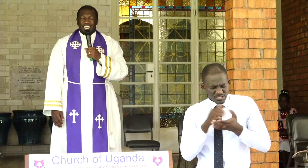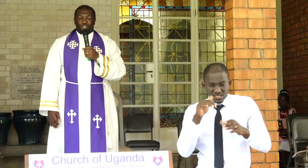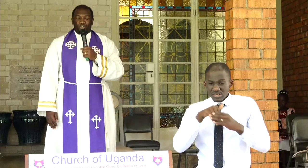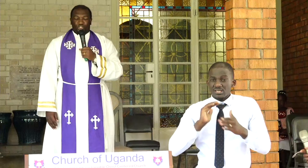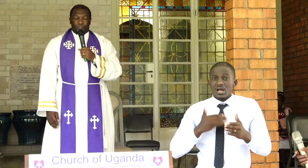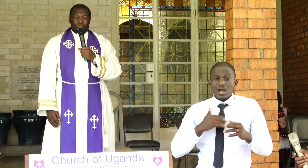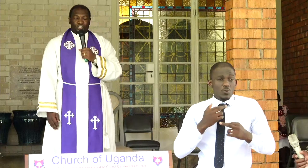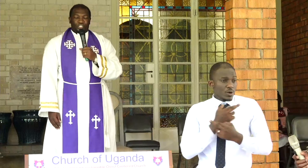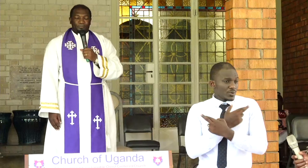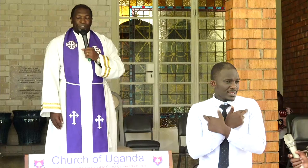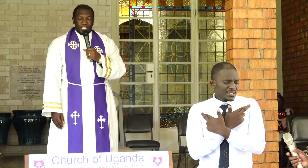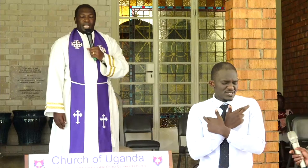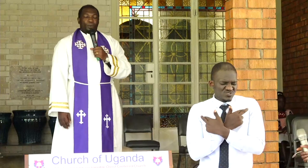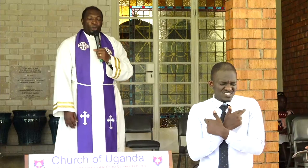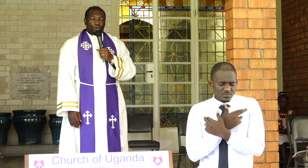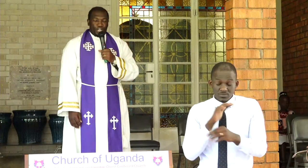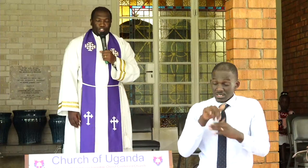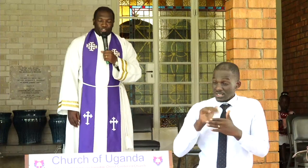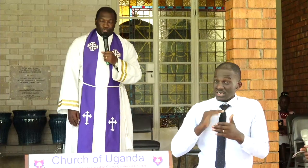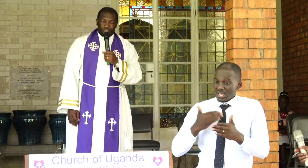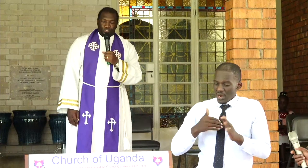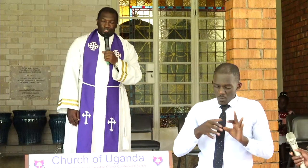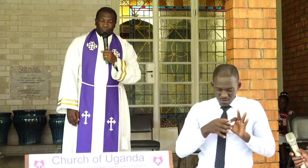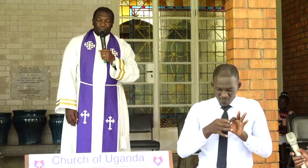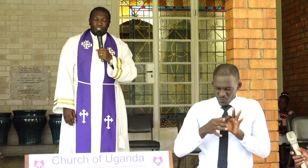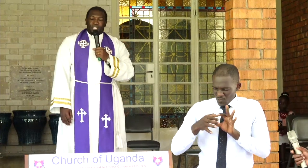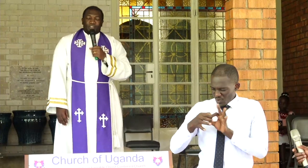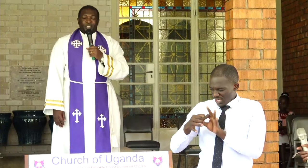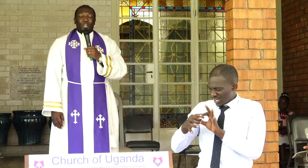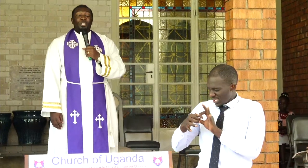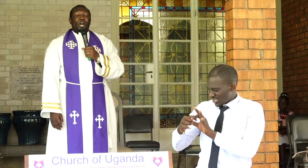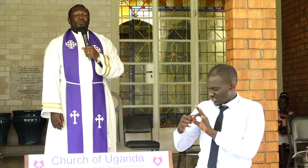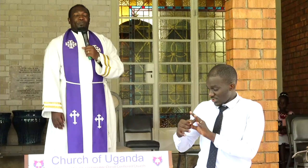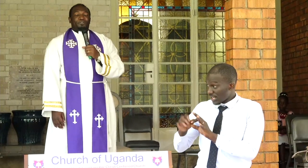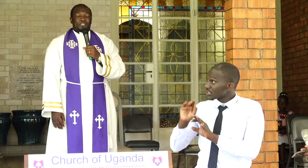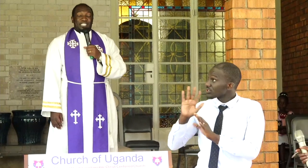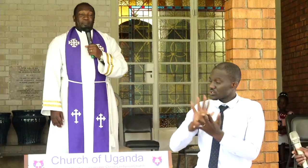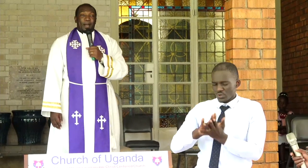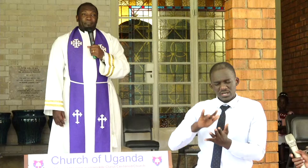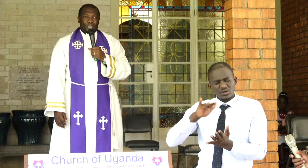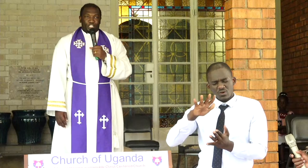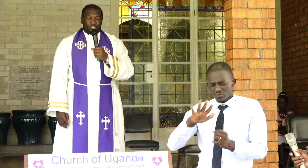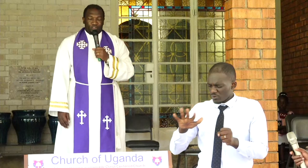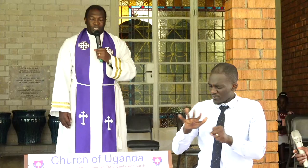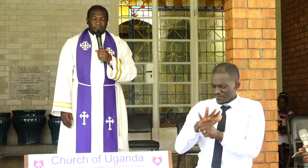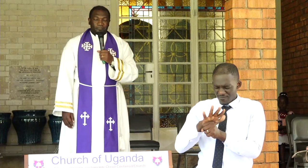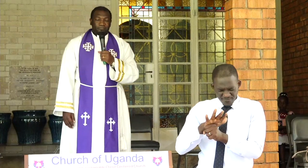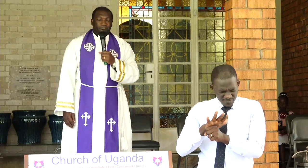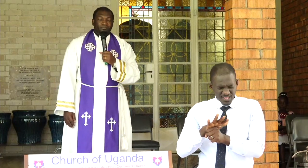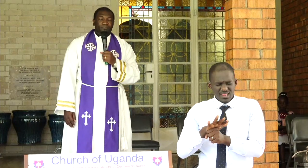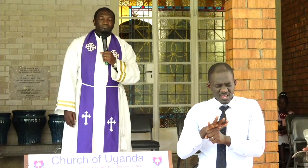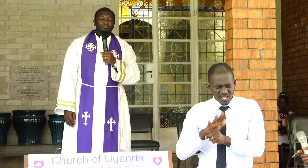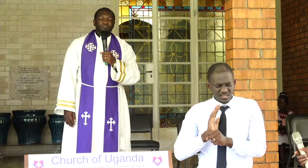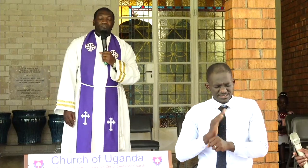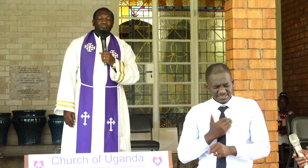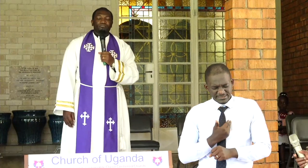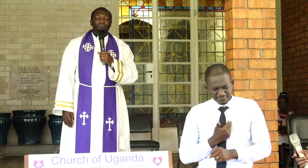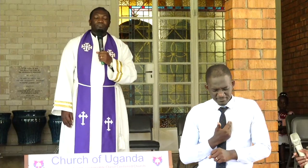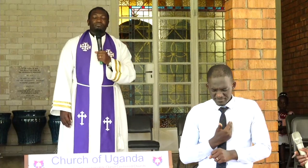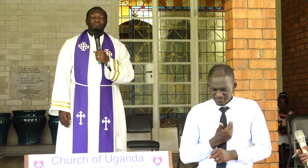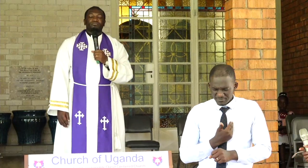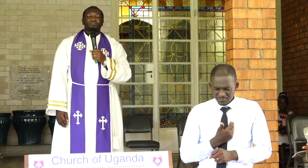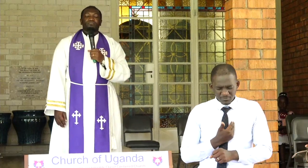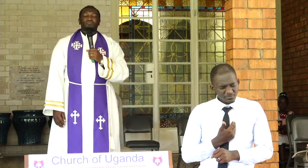our relationships, in our connections. That your glory will fill up our ministry.